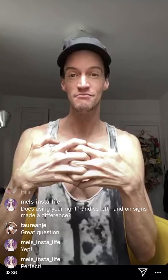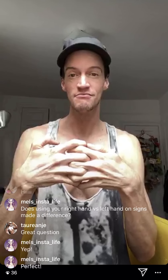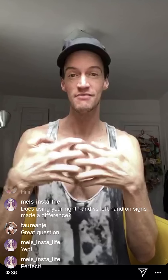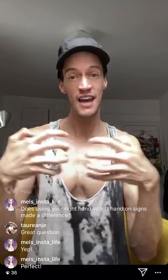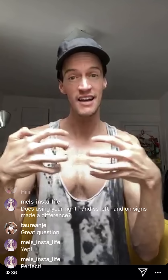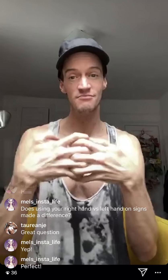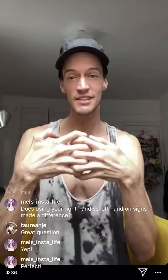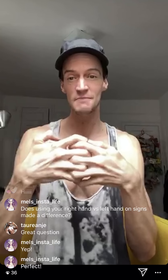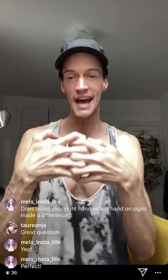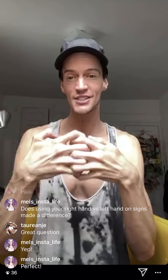A good match.